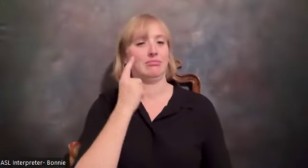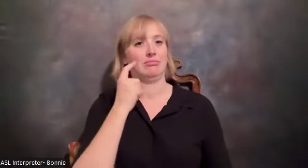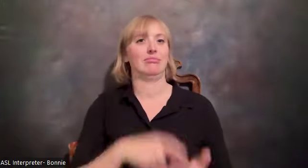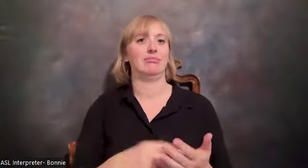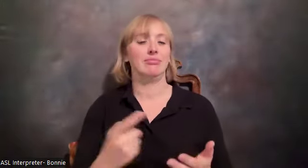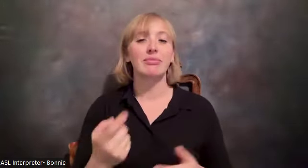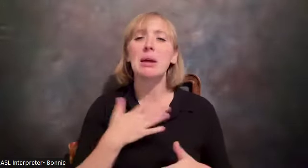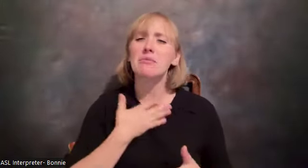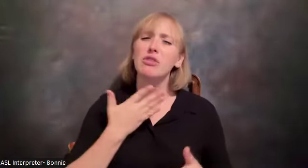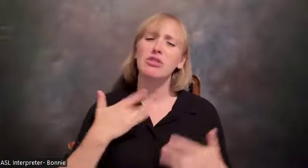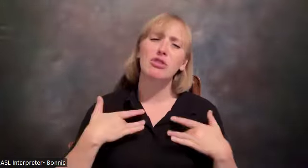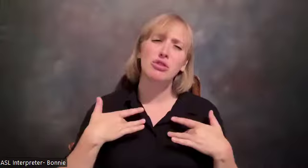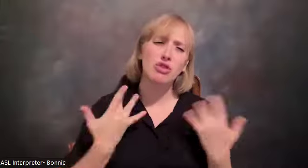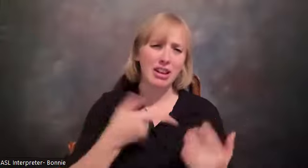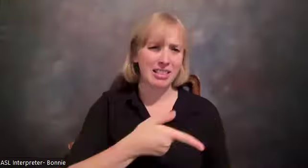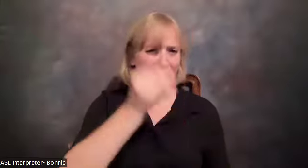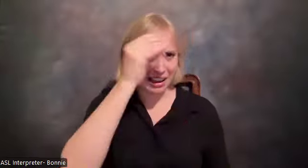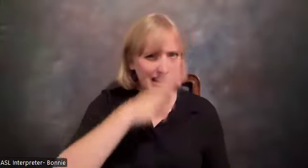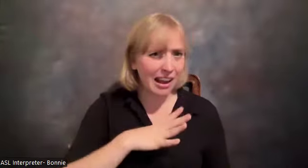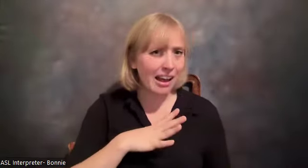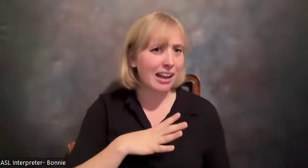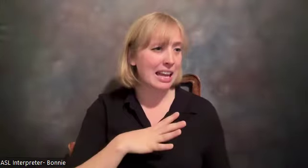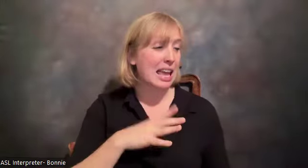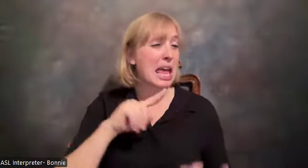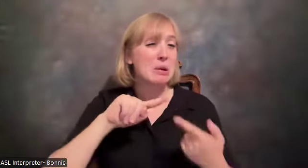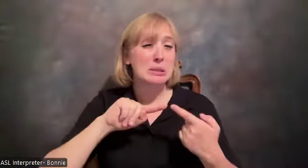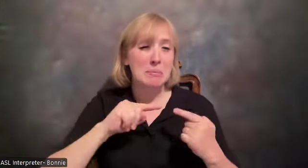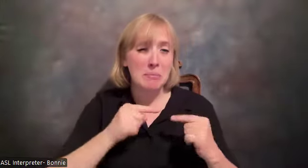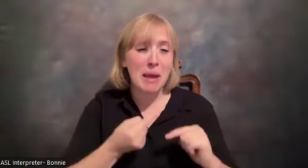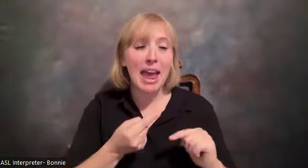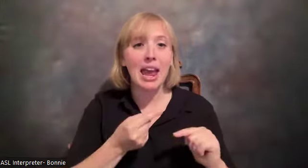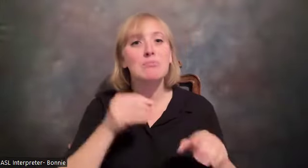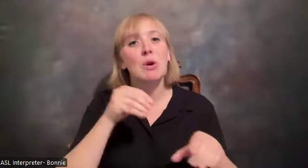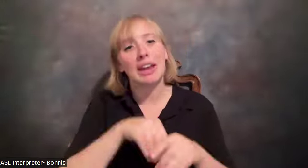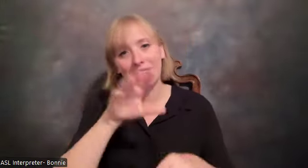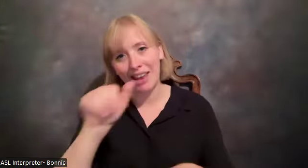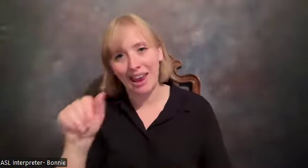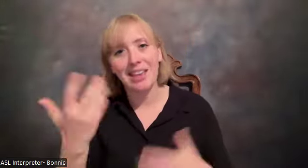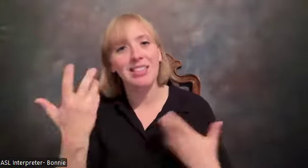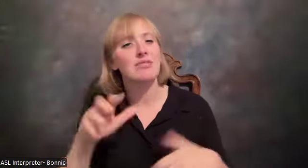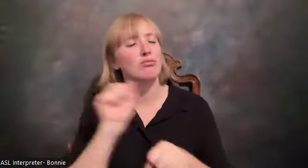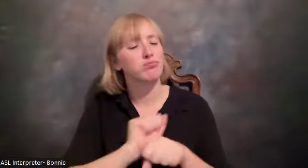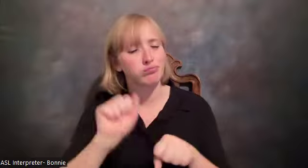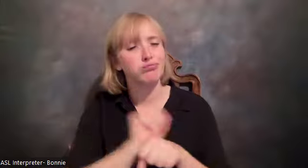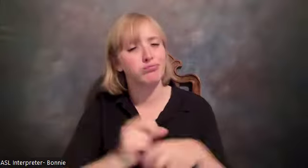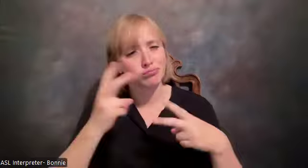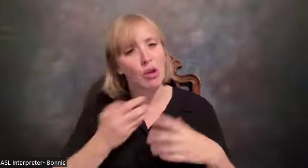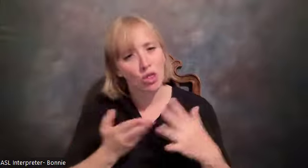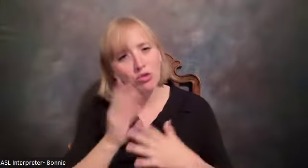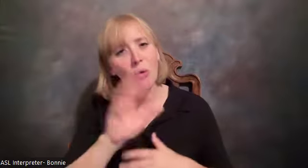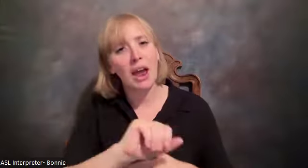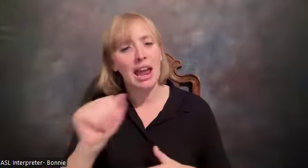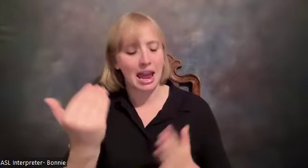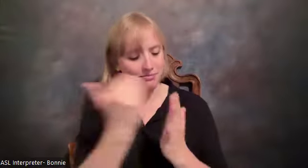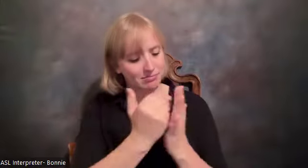I'm so very glad that that guy, that night in his pain, was a guy in Alcoholics Anonymous who had done the work of Alcoholics Anonymous, who had taken the steps